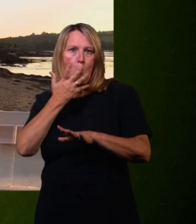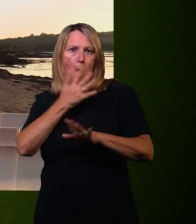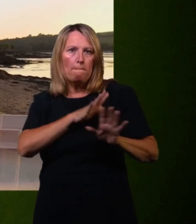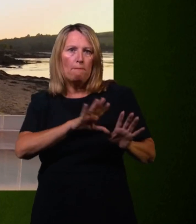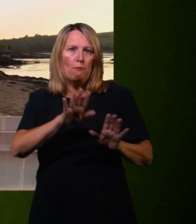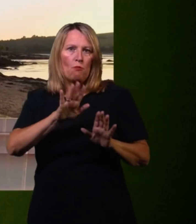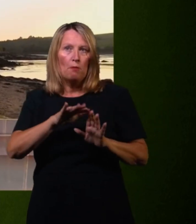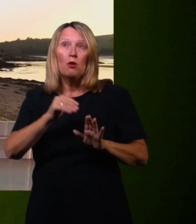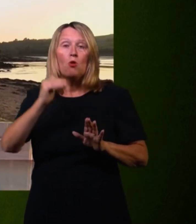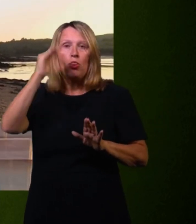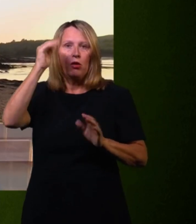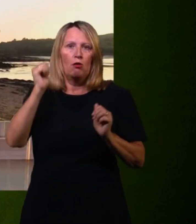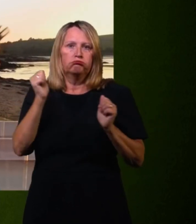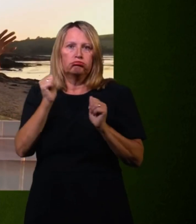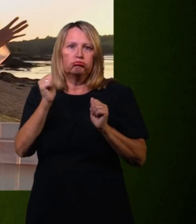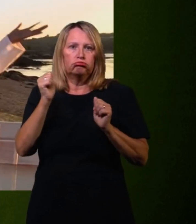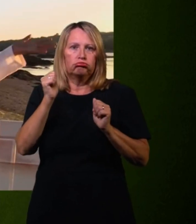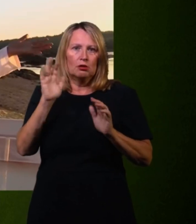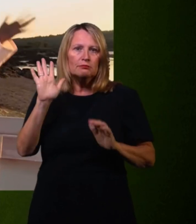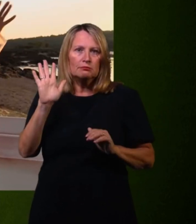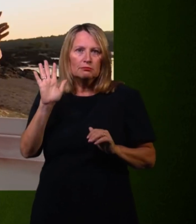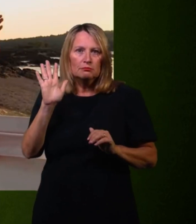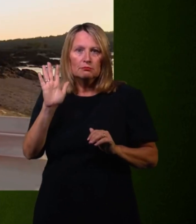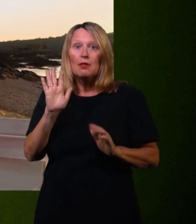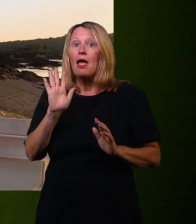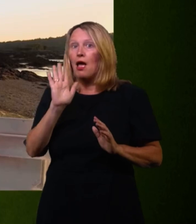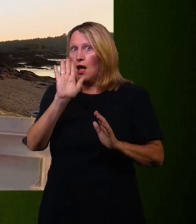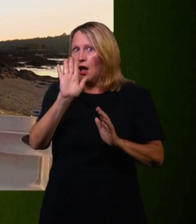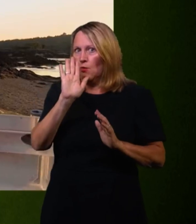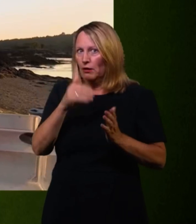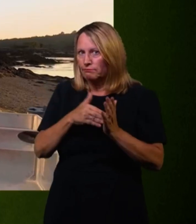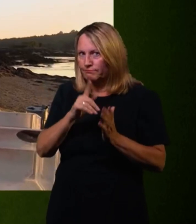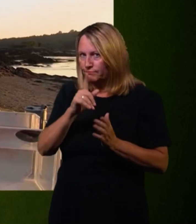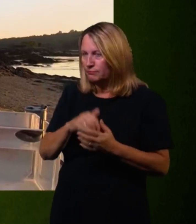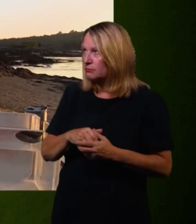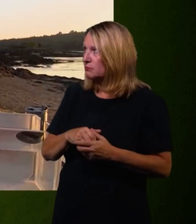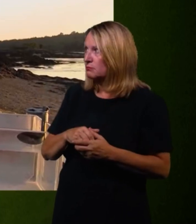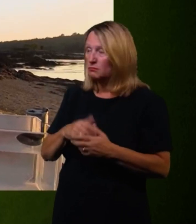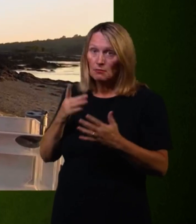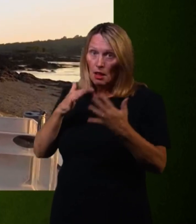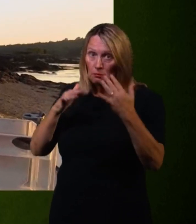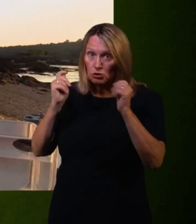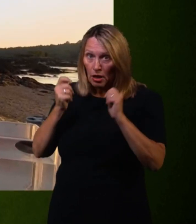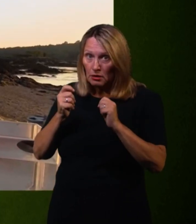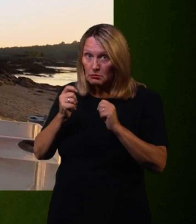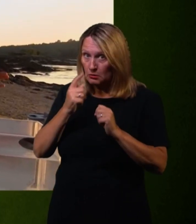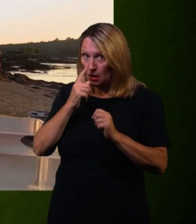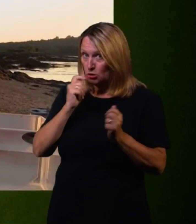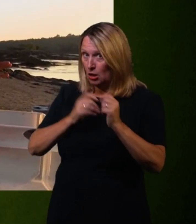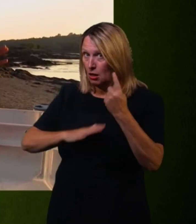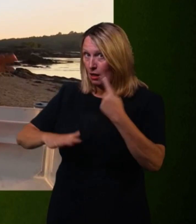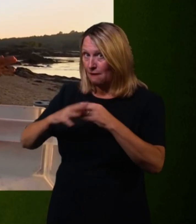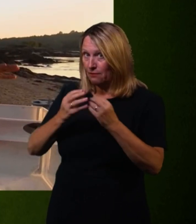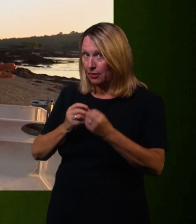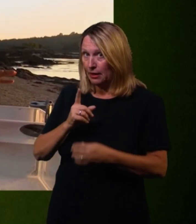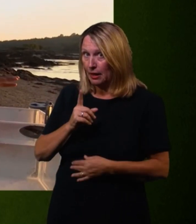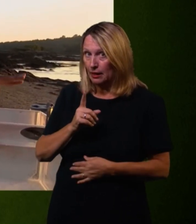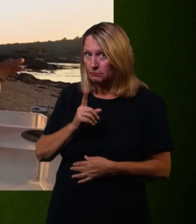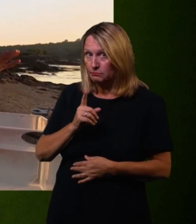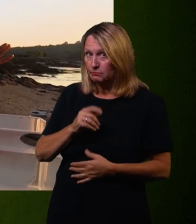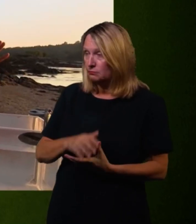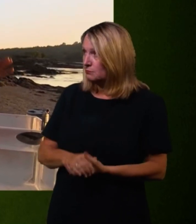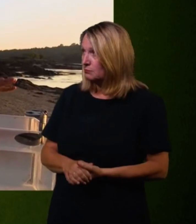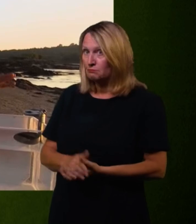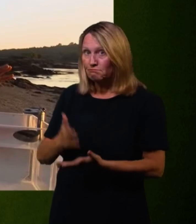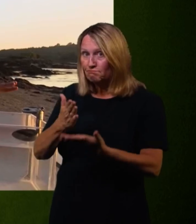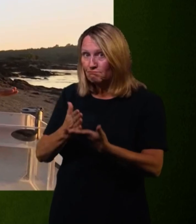northern latitudes would suggest. So far, so good. However, a changing climate could change all of this.